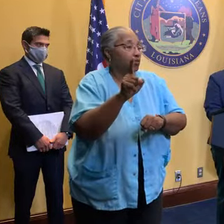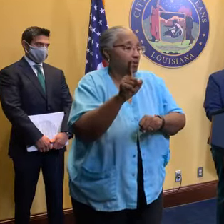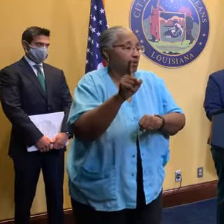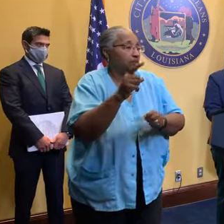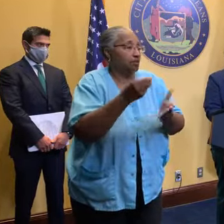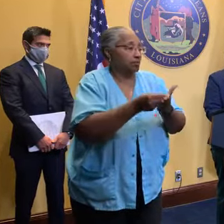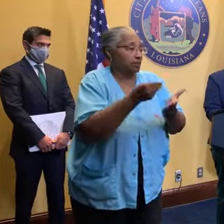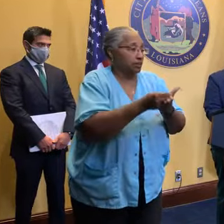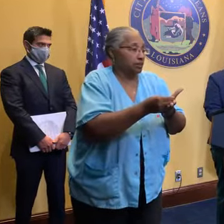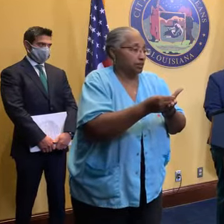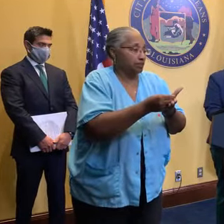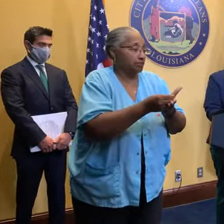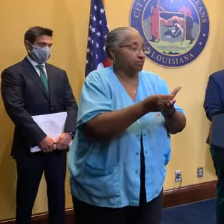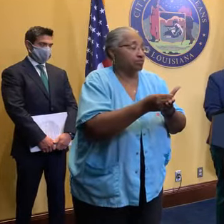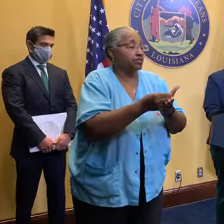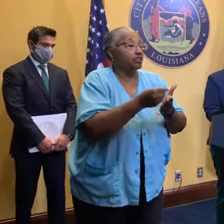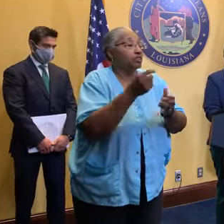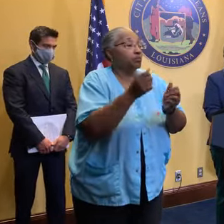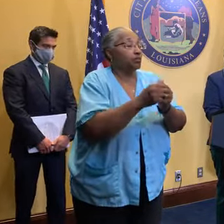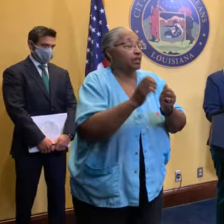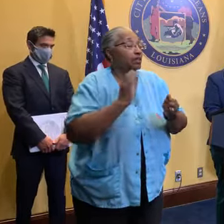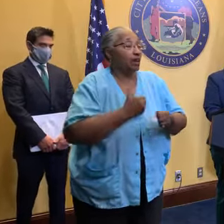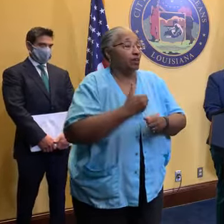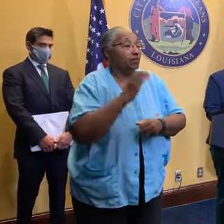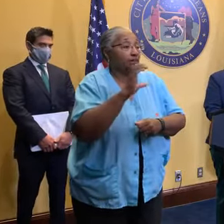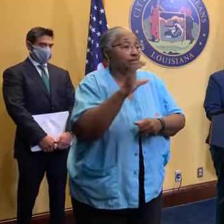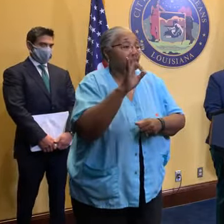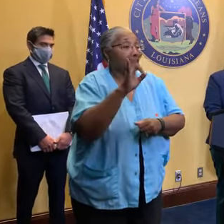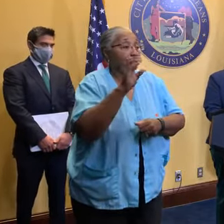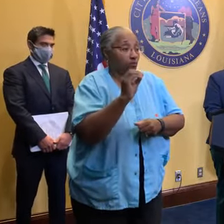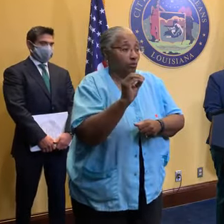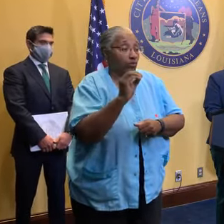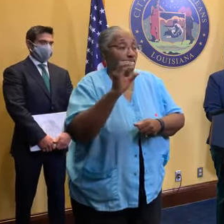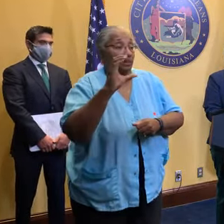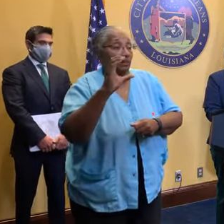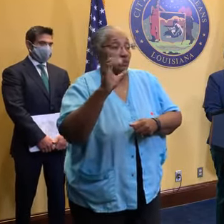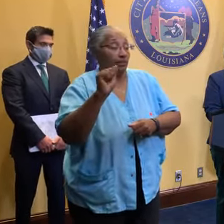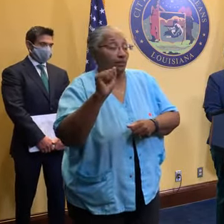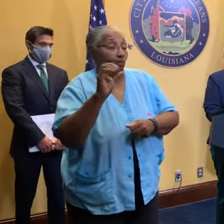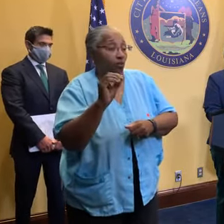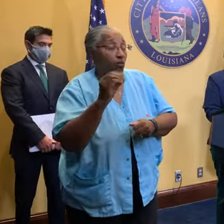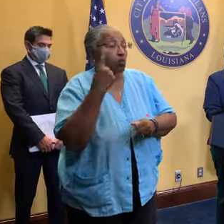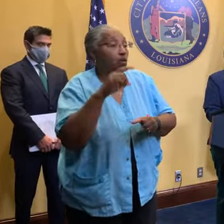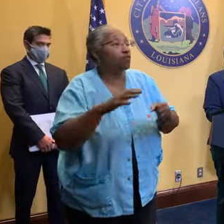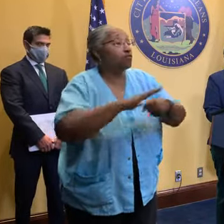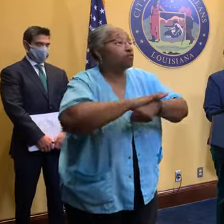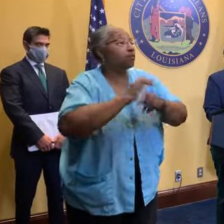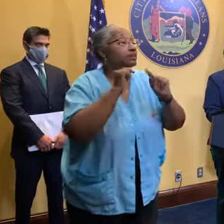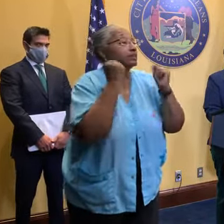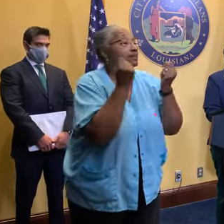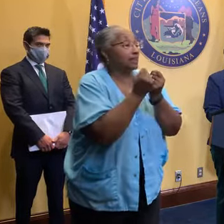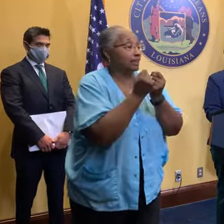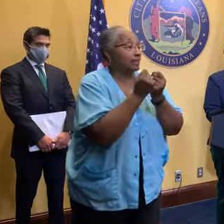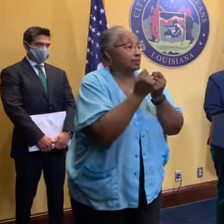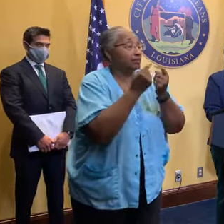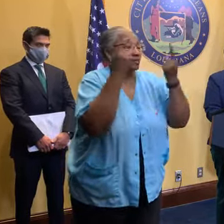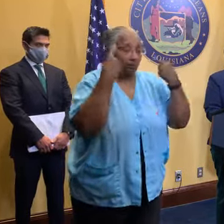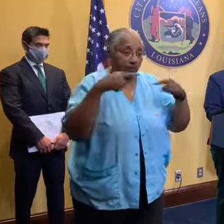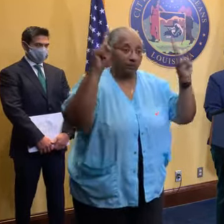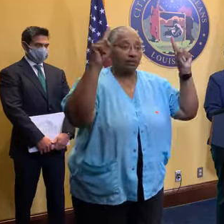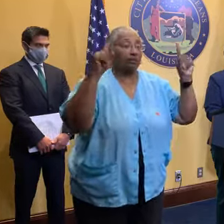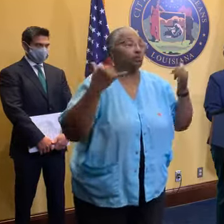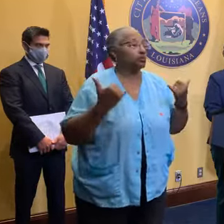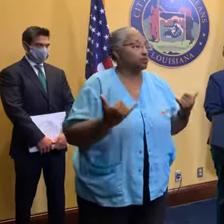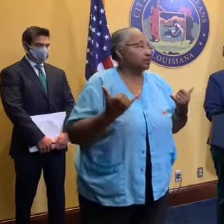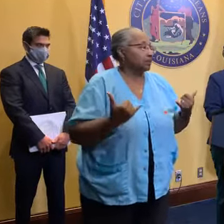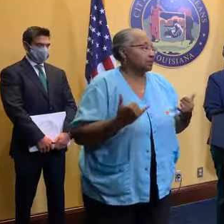CAO, with our CFO, with our entire team to get to this day and to get to this point. You